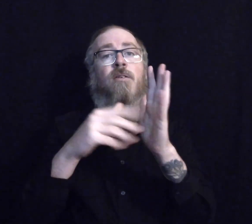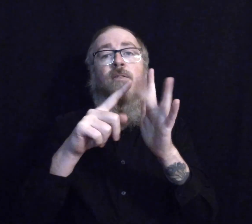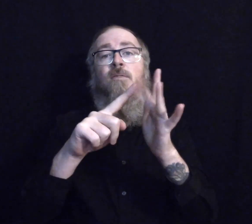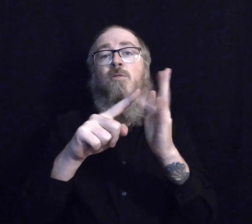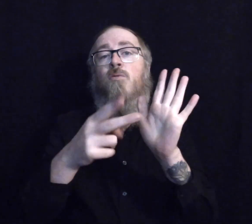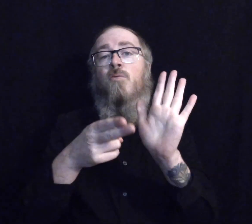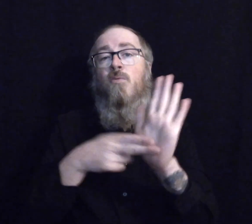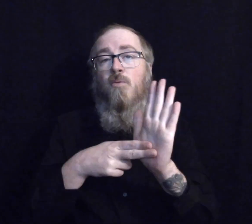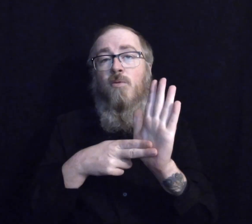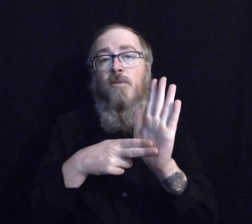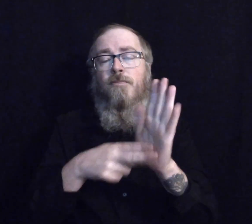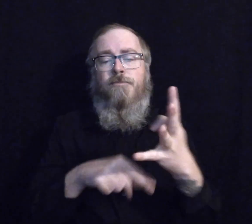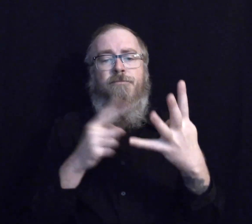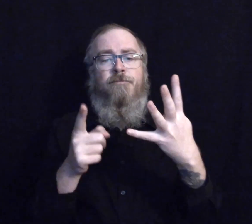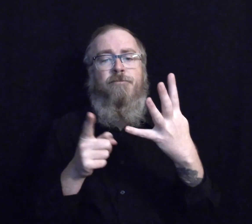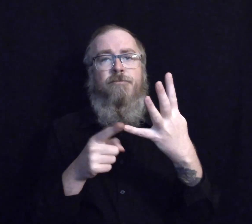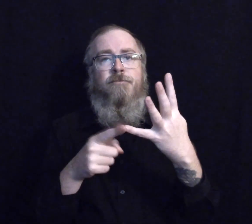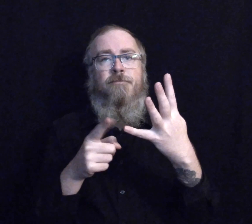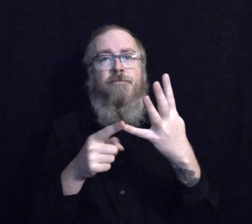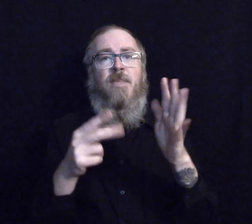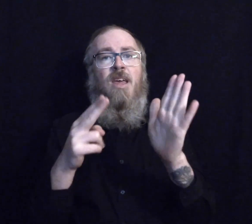and NVDA.